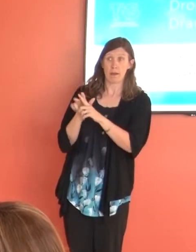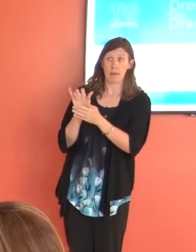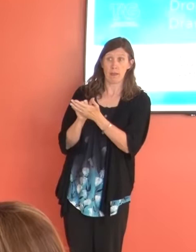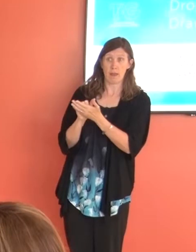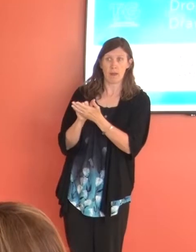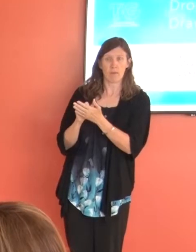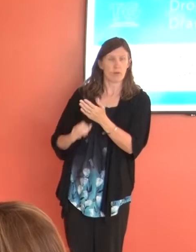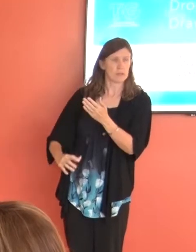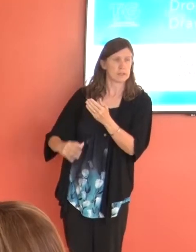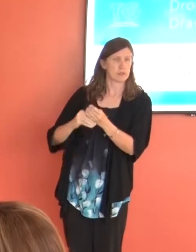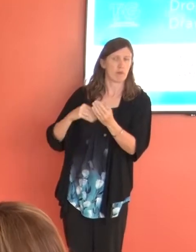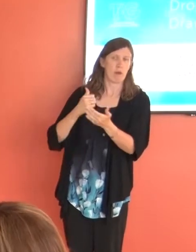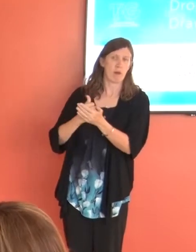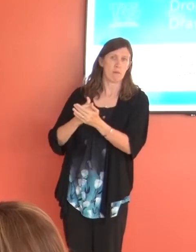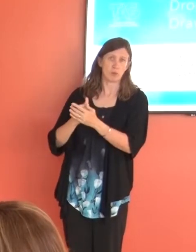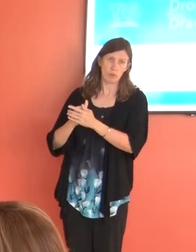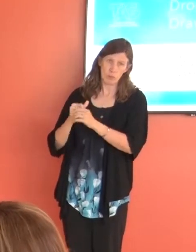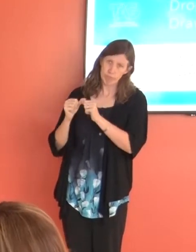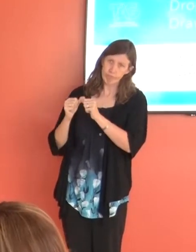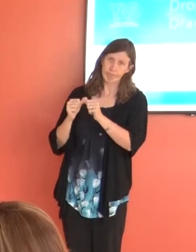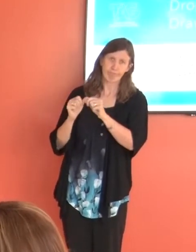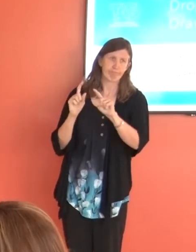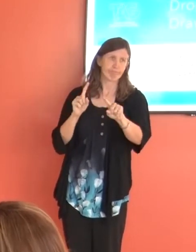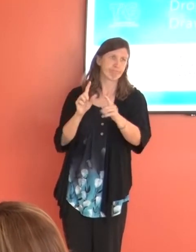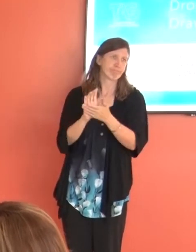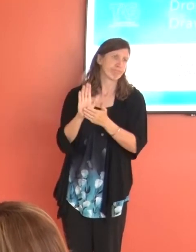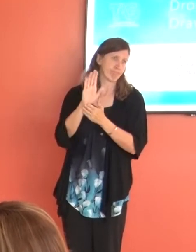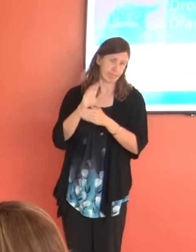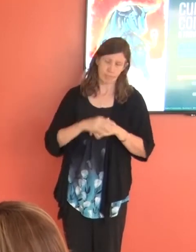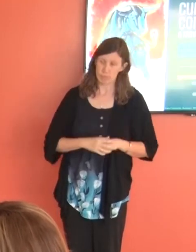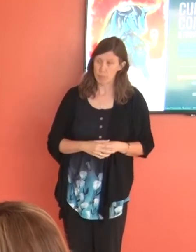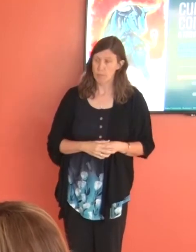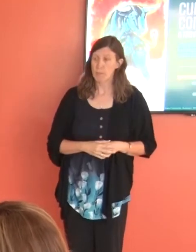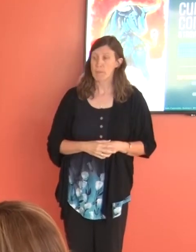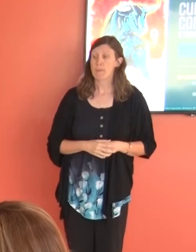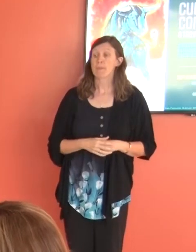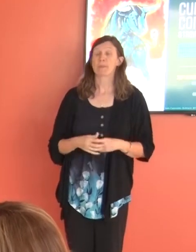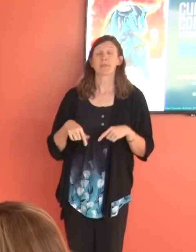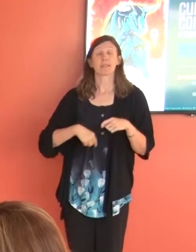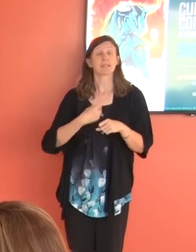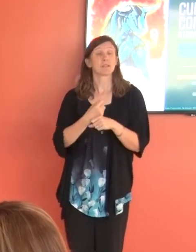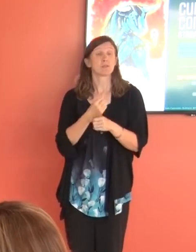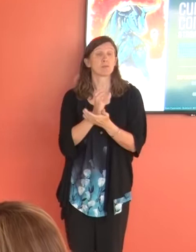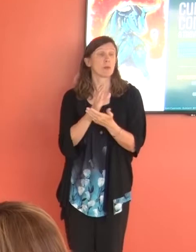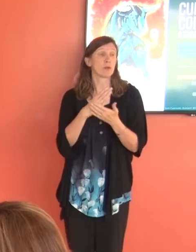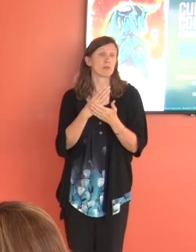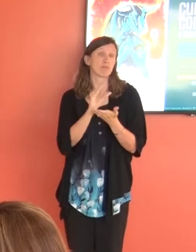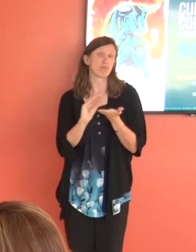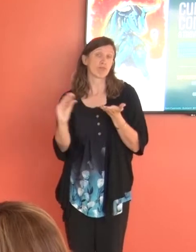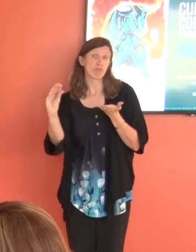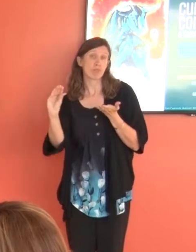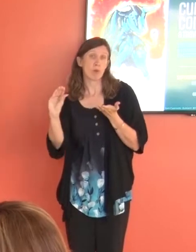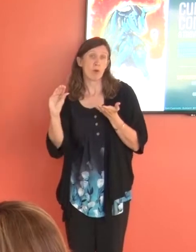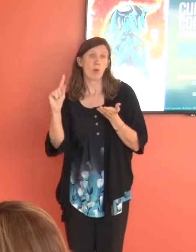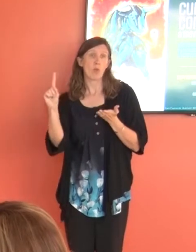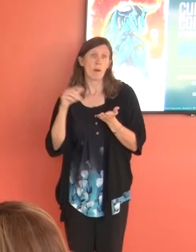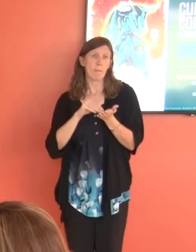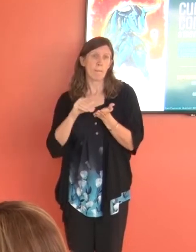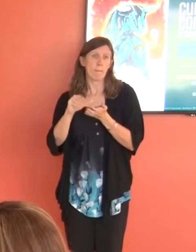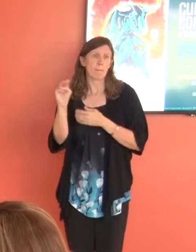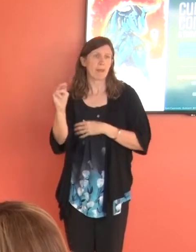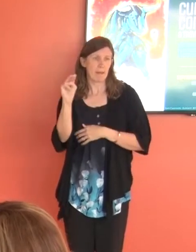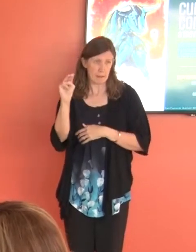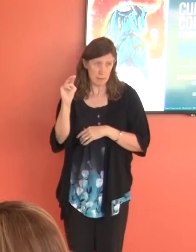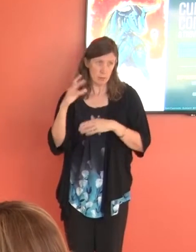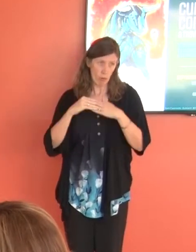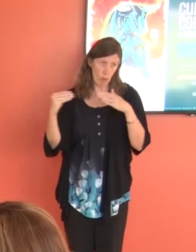additional help to stay in school. Also, in this year's budget, we set aside $1 million to take a